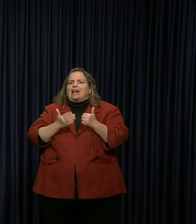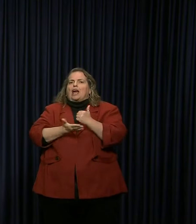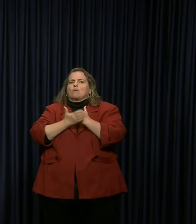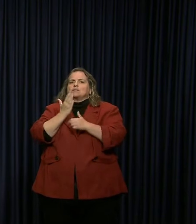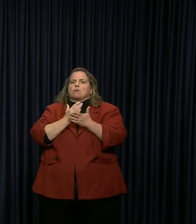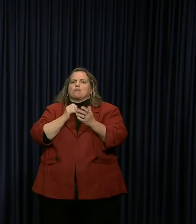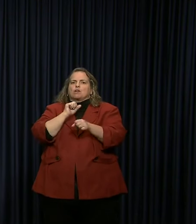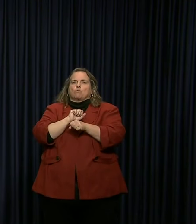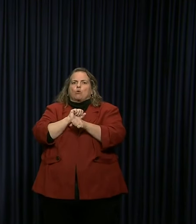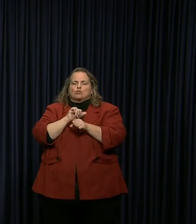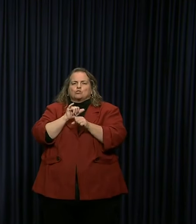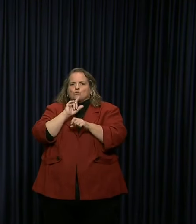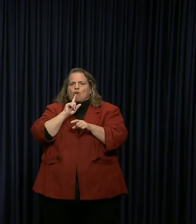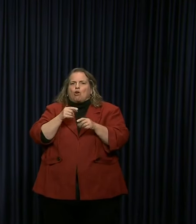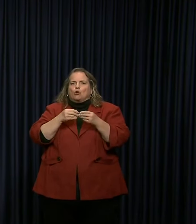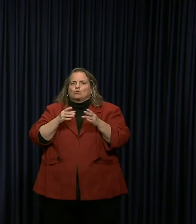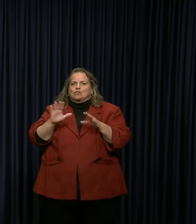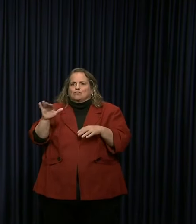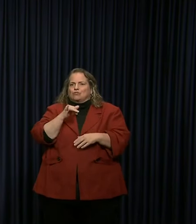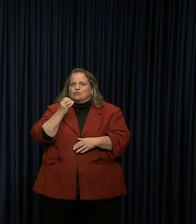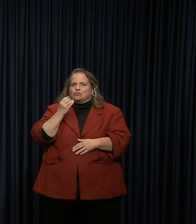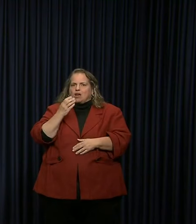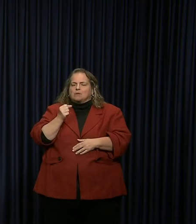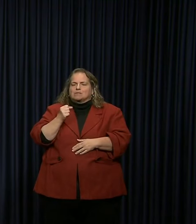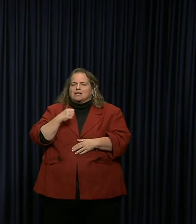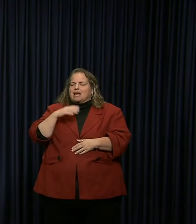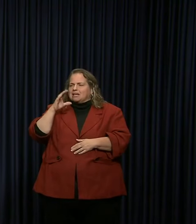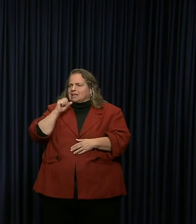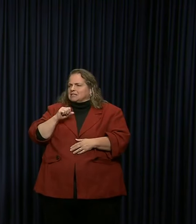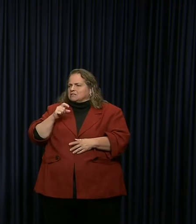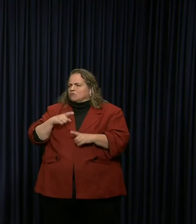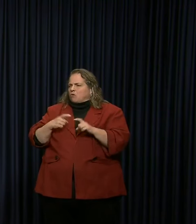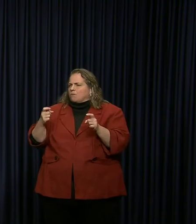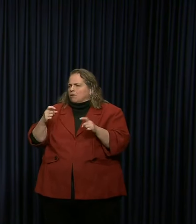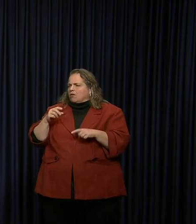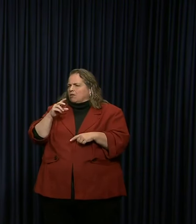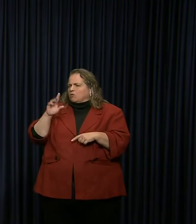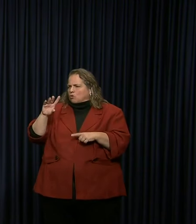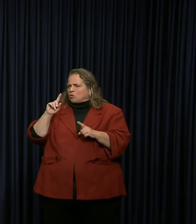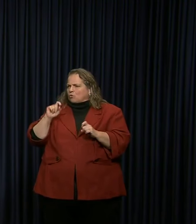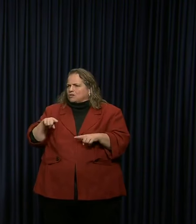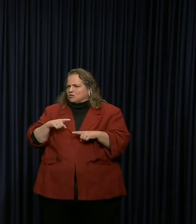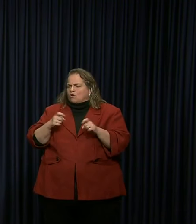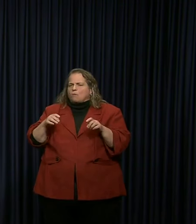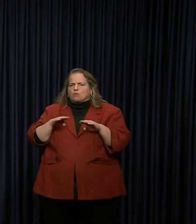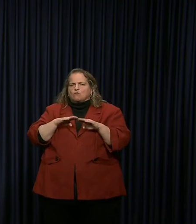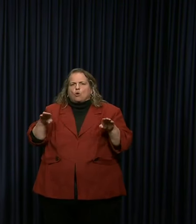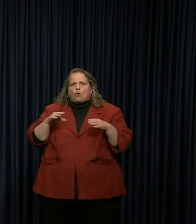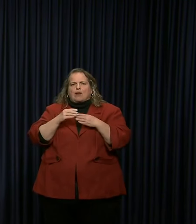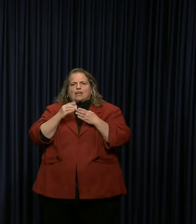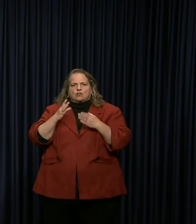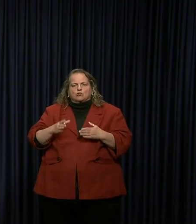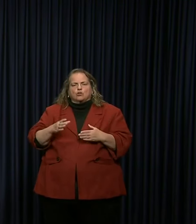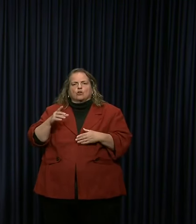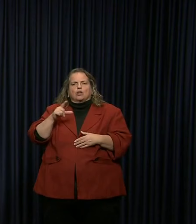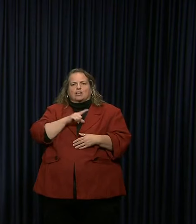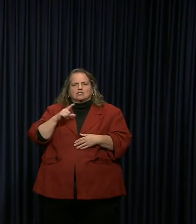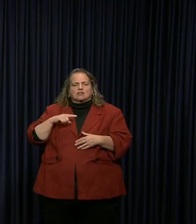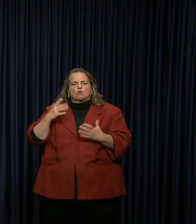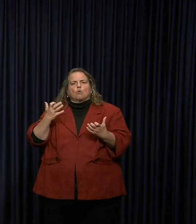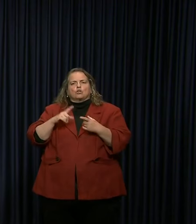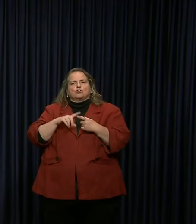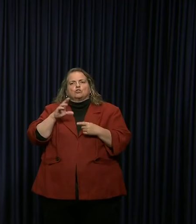Well, the question is apparently from Majority Floor Leader about wanting to do elective